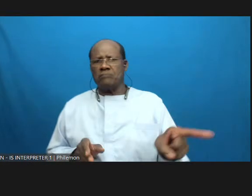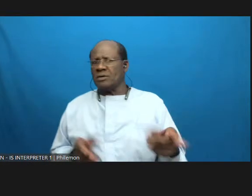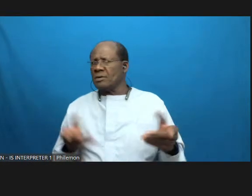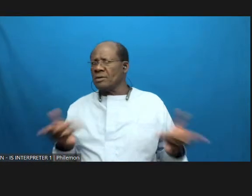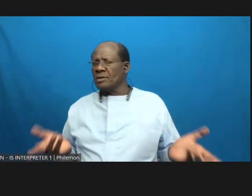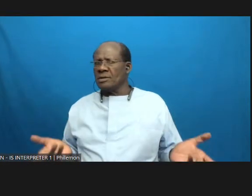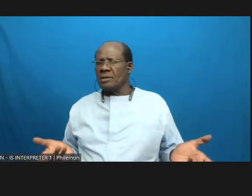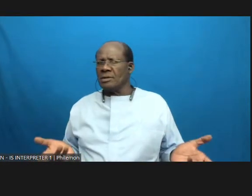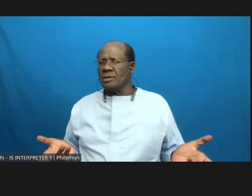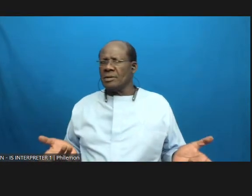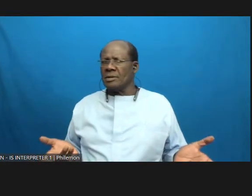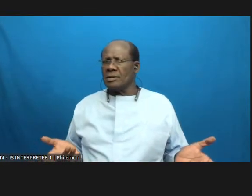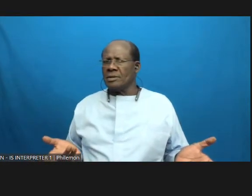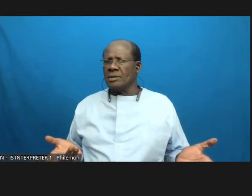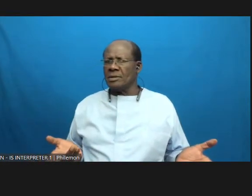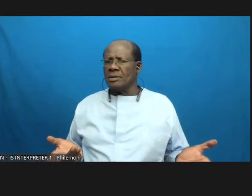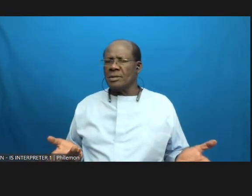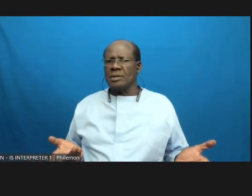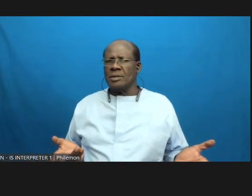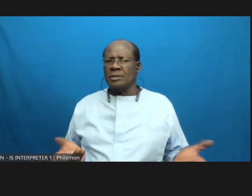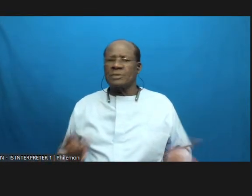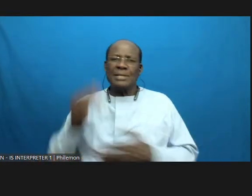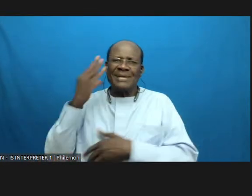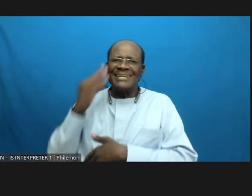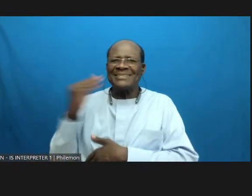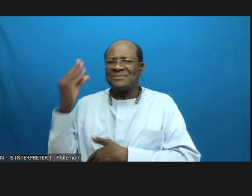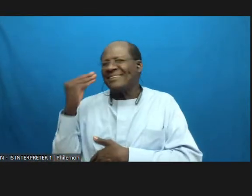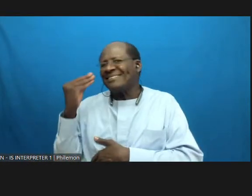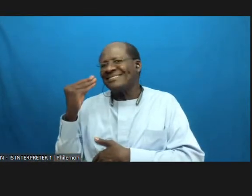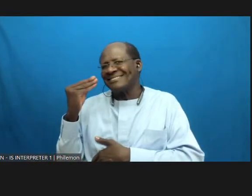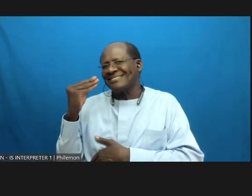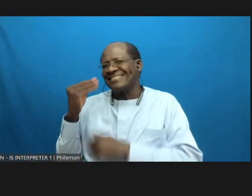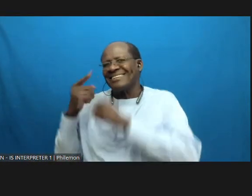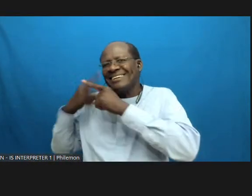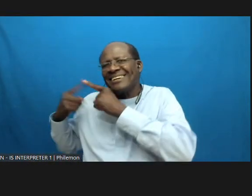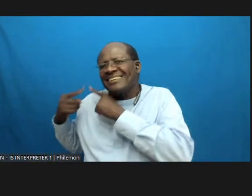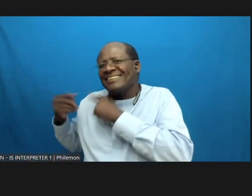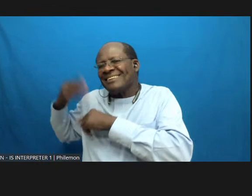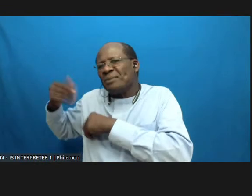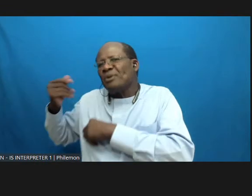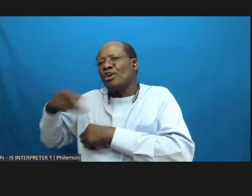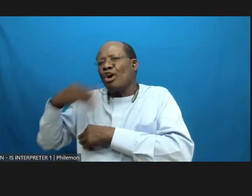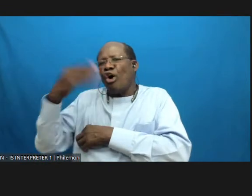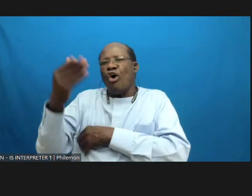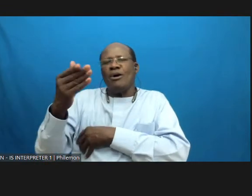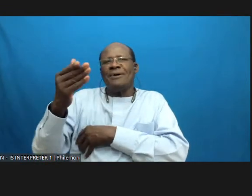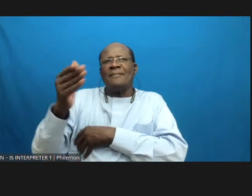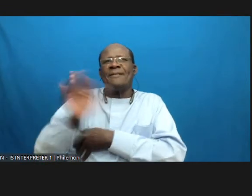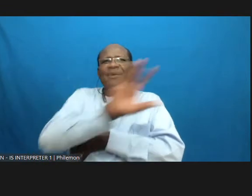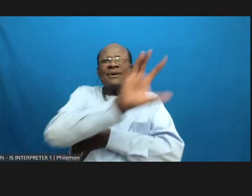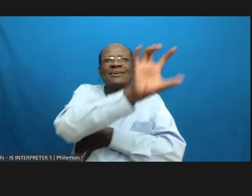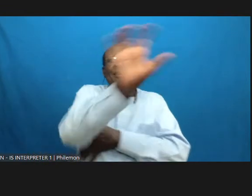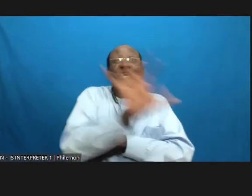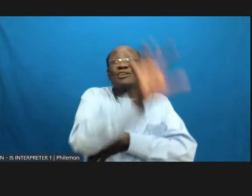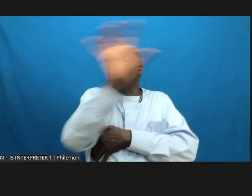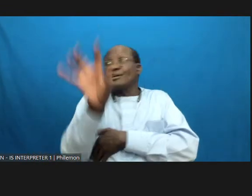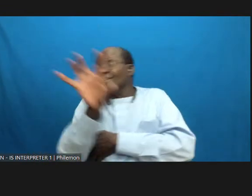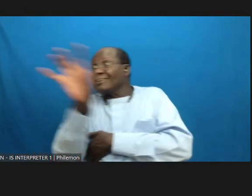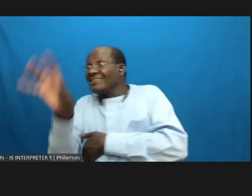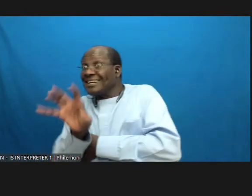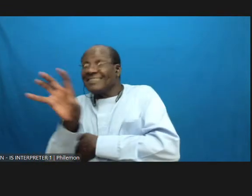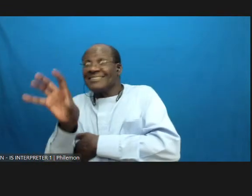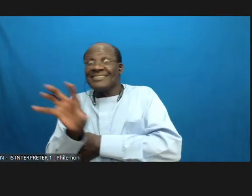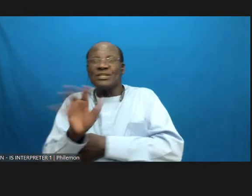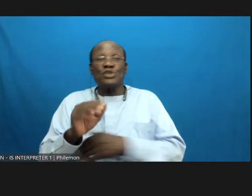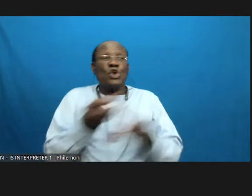utilizing the experience in some countries and to be shared across the continent, especially those solutions that proven